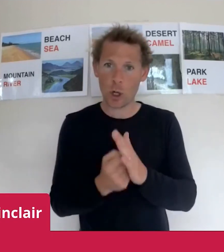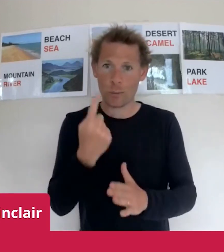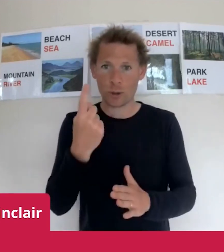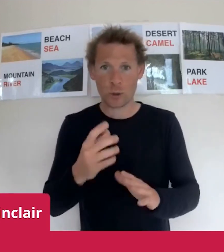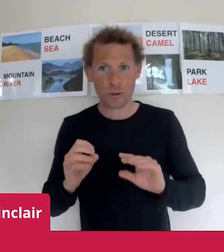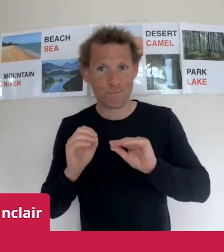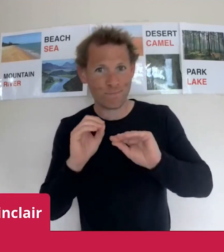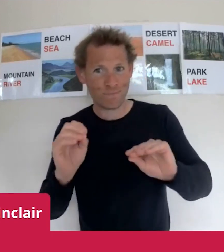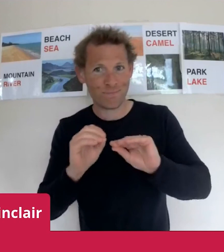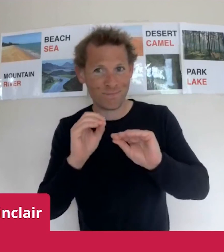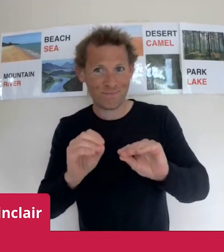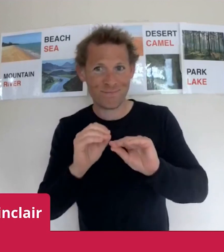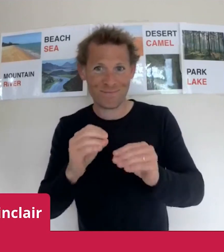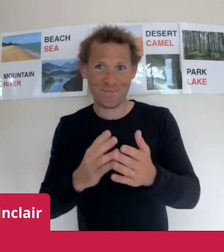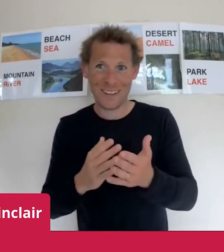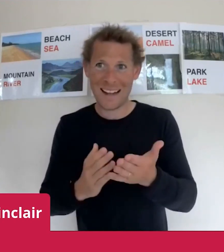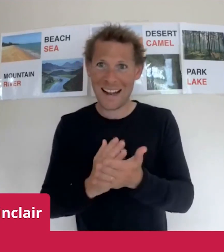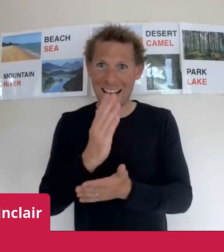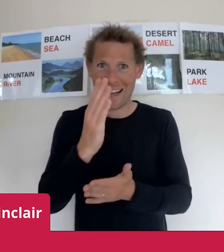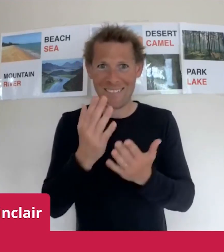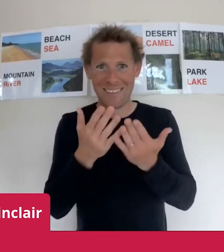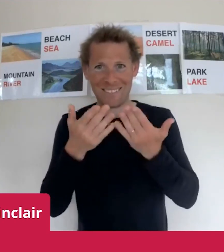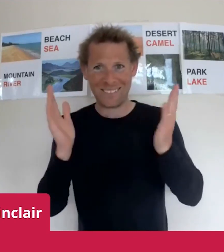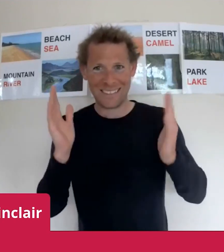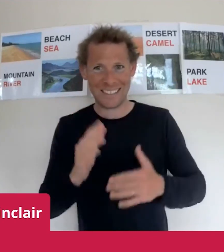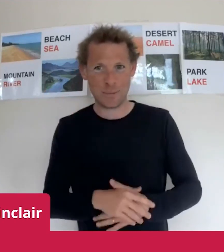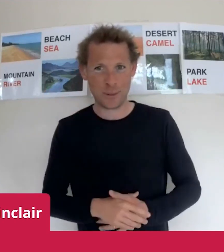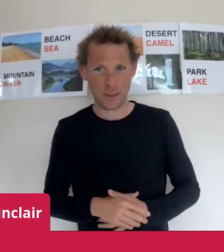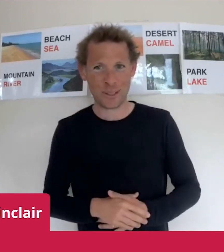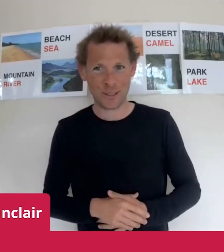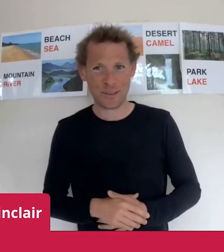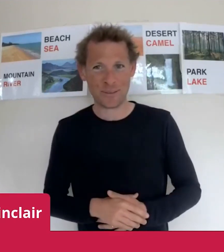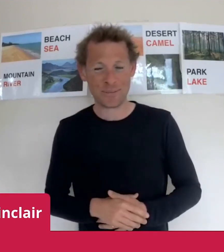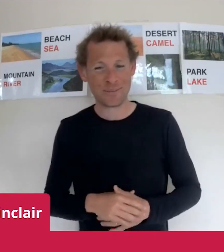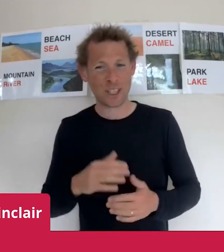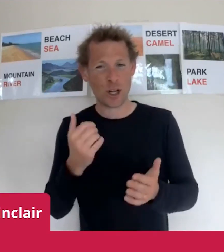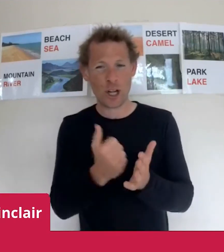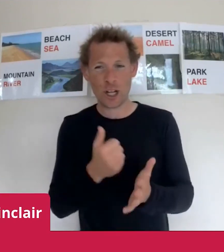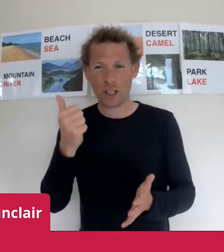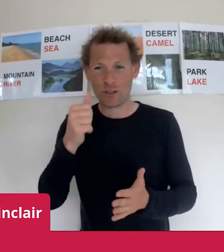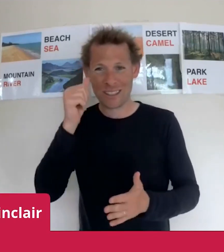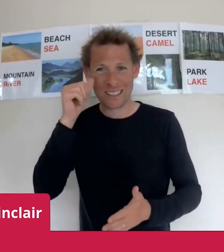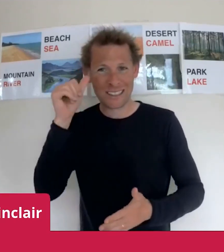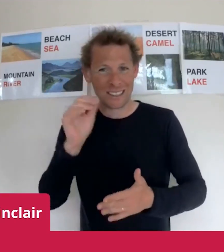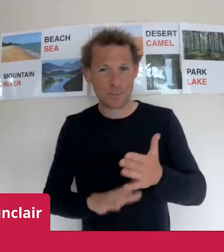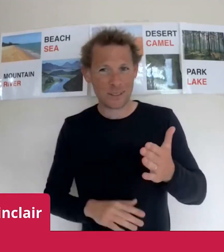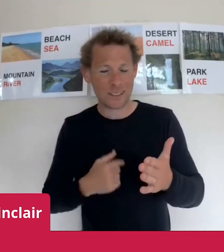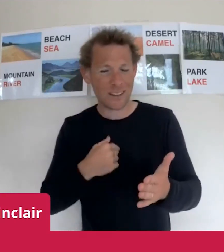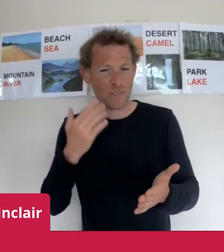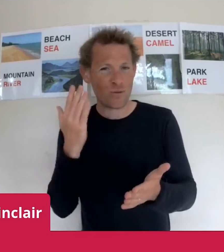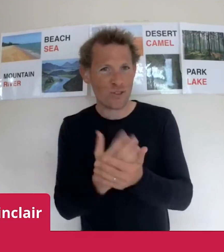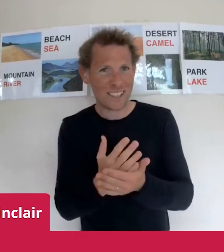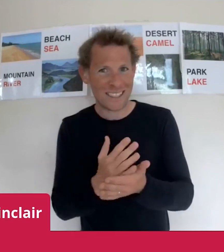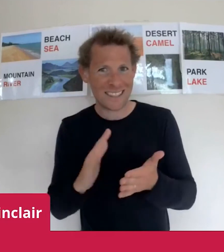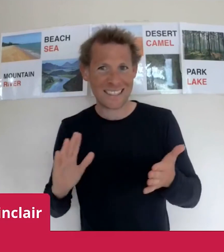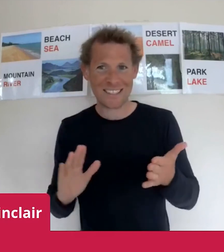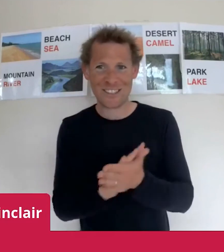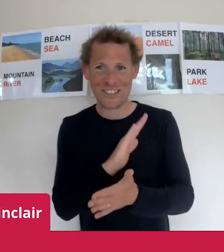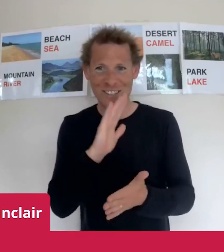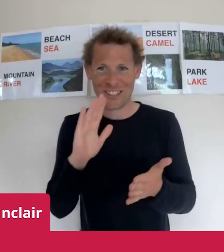for offering me the opportunity to come and teach you all today and through all the sessions through Facebook Live. It's just absolutely fantastic. And I've